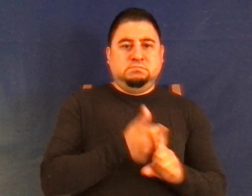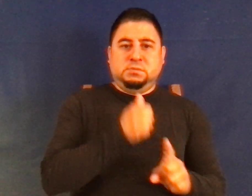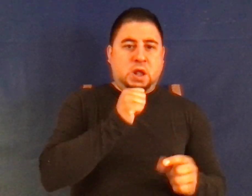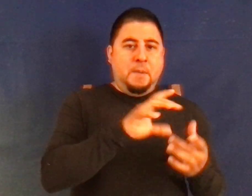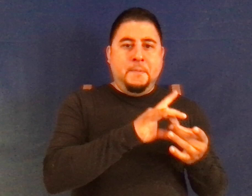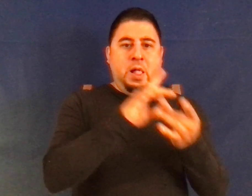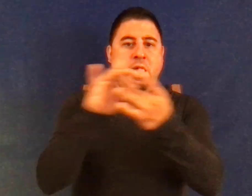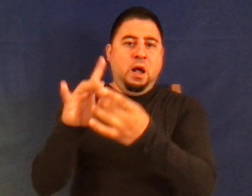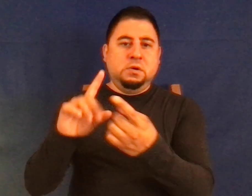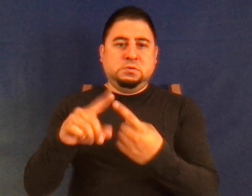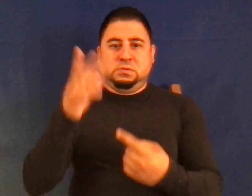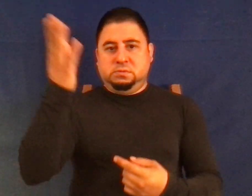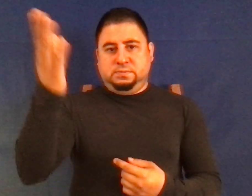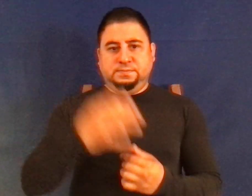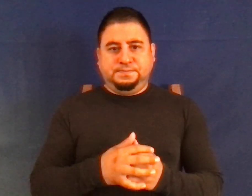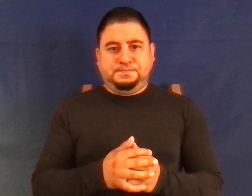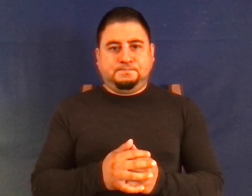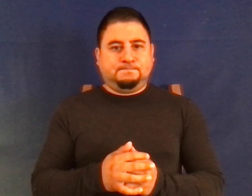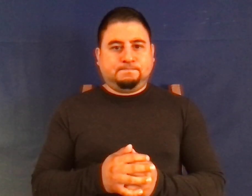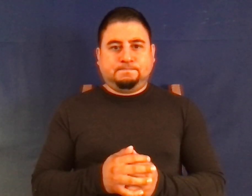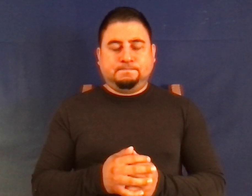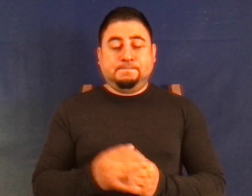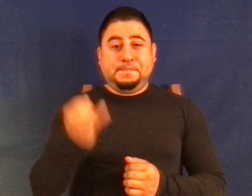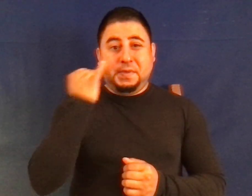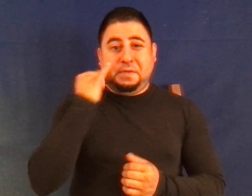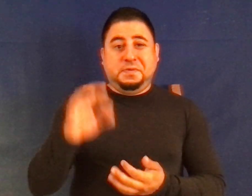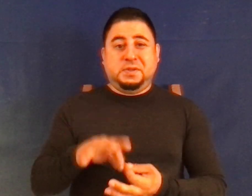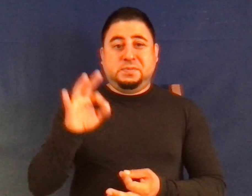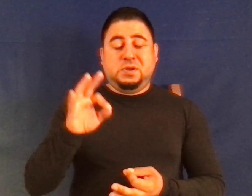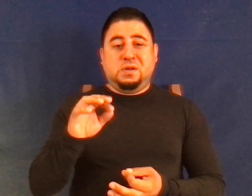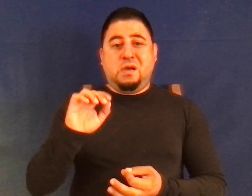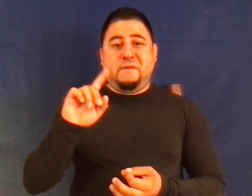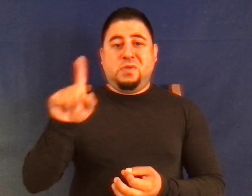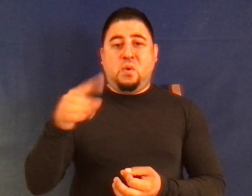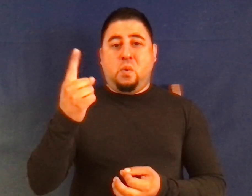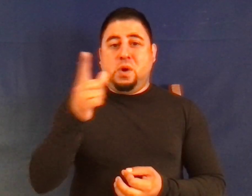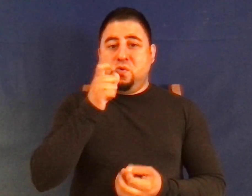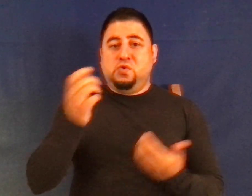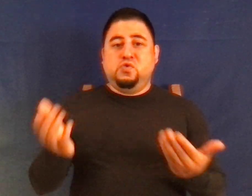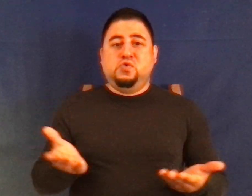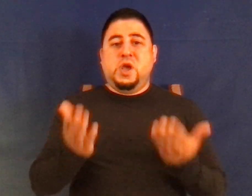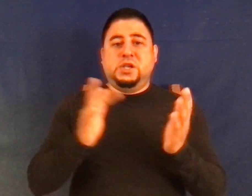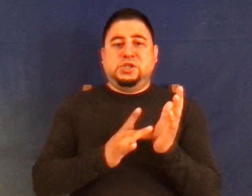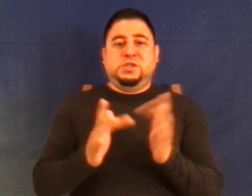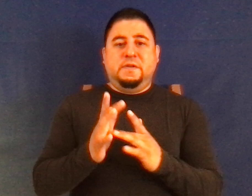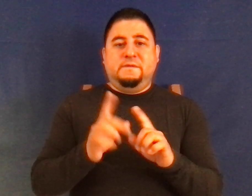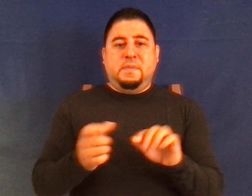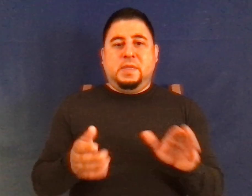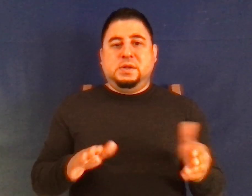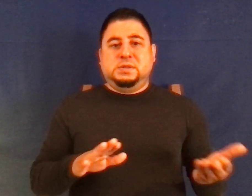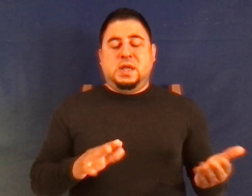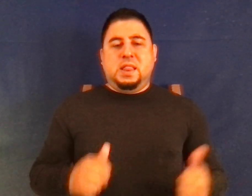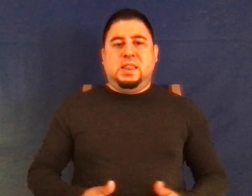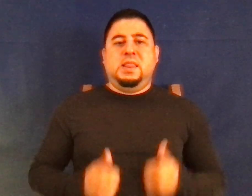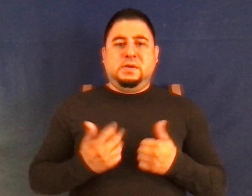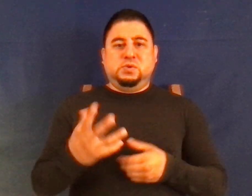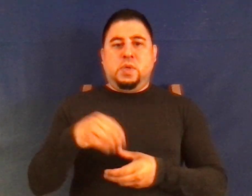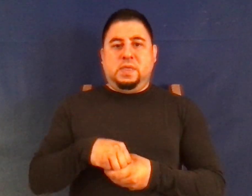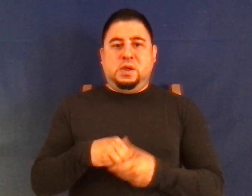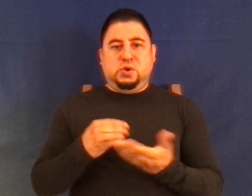him. If the Spirit of the one who raised Jesus from the dead dwells in you,